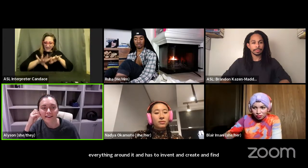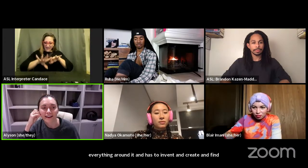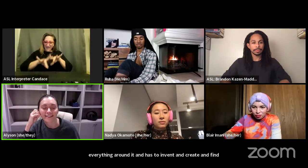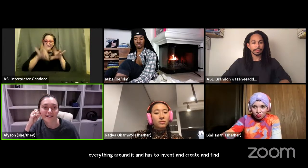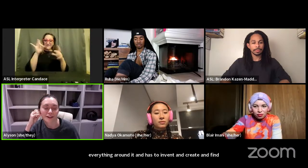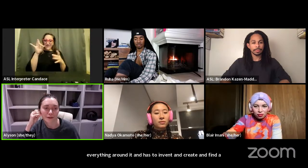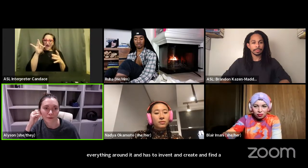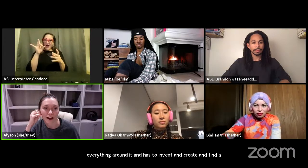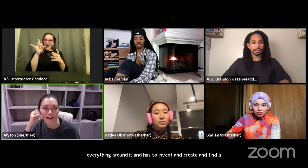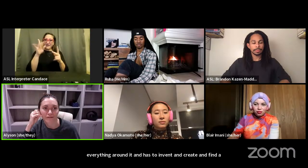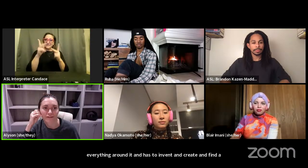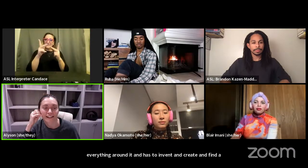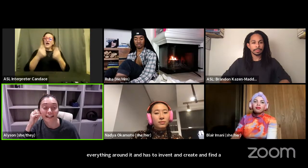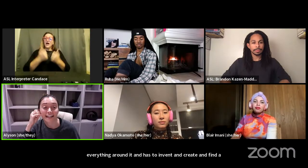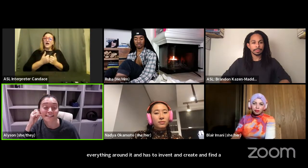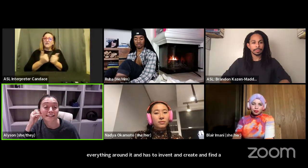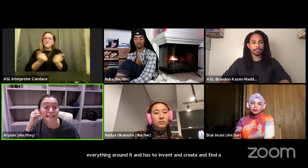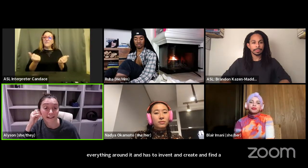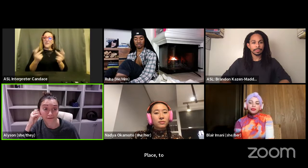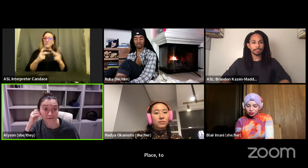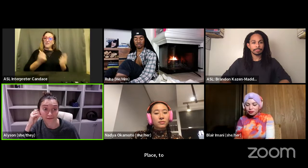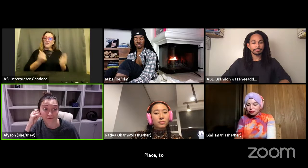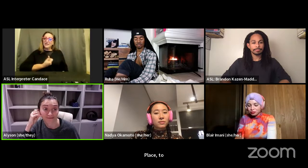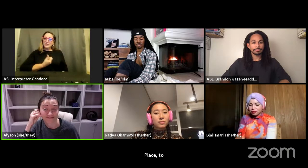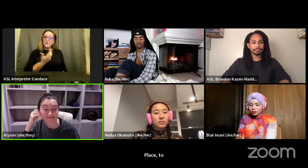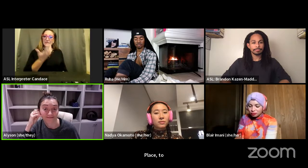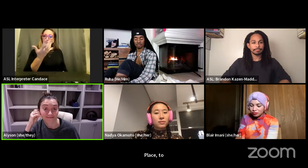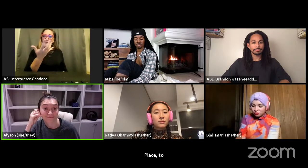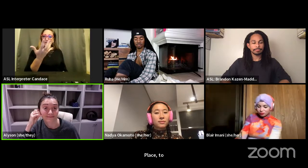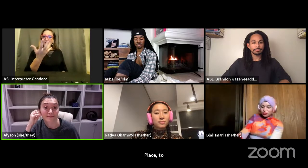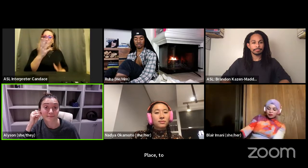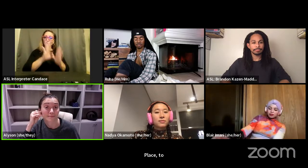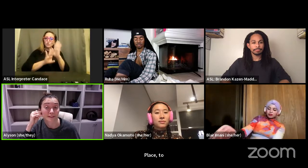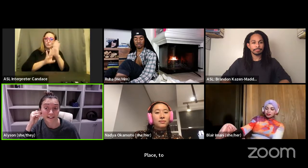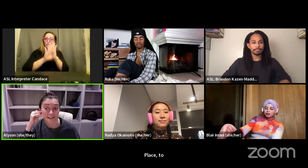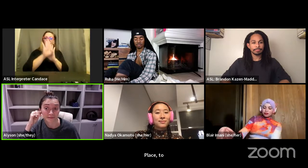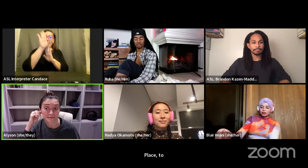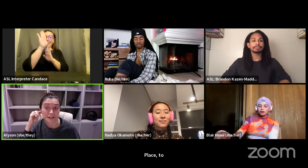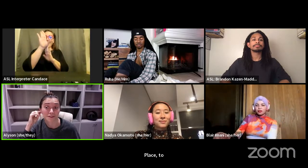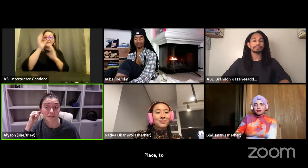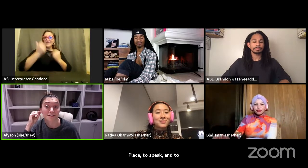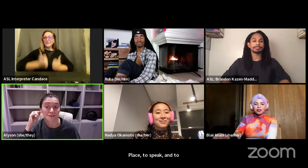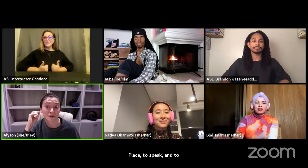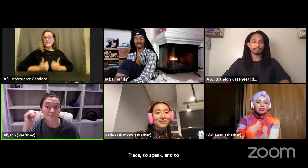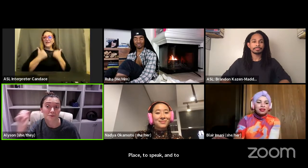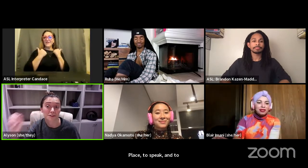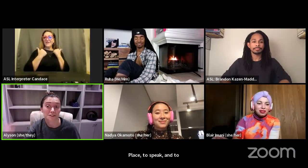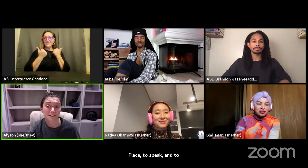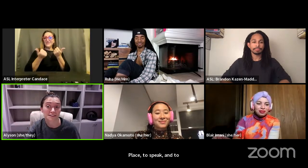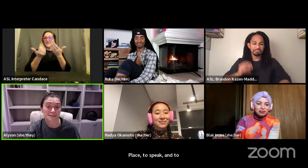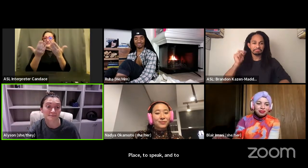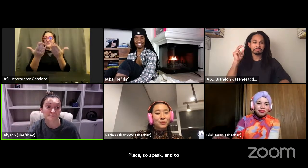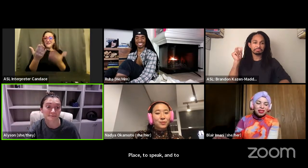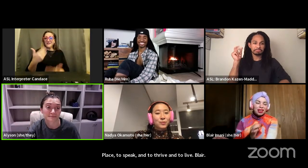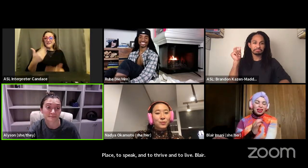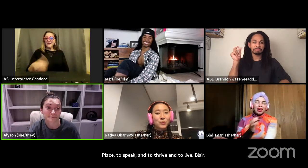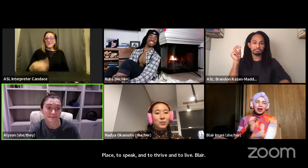speak and to thrive and to live." Blair, how would you describe